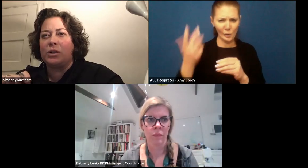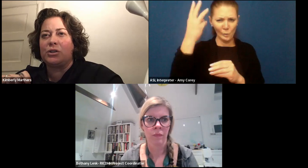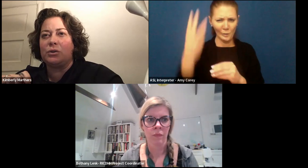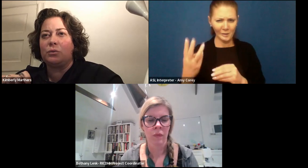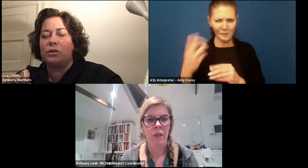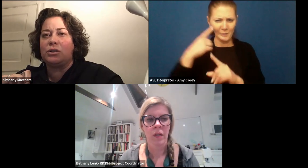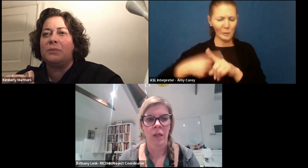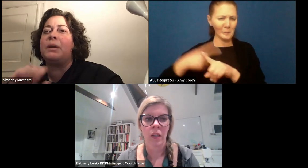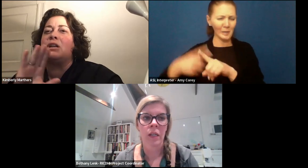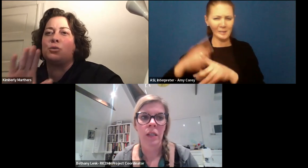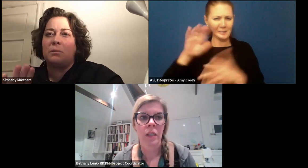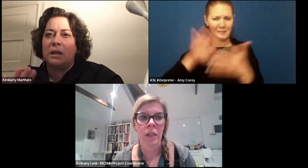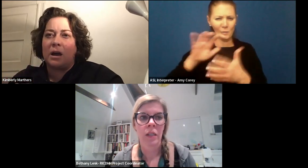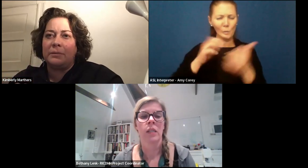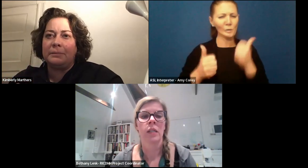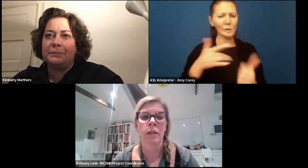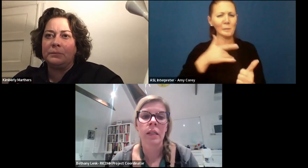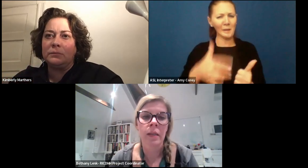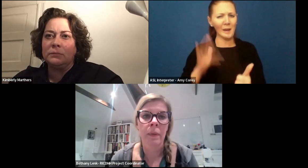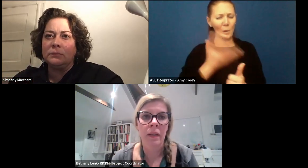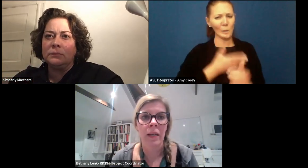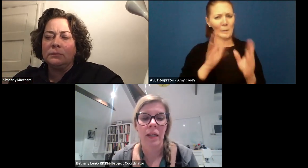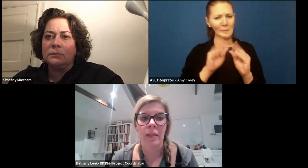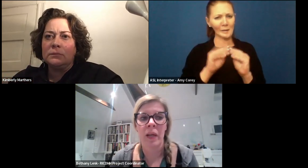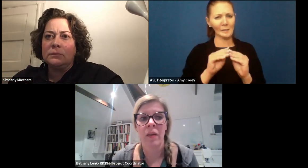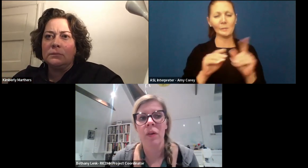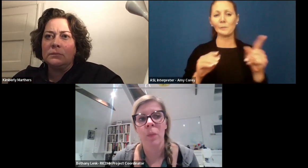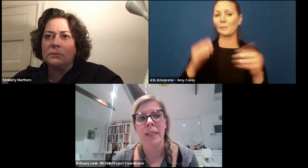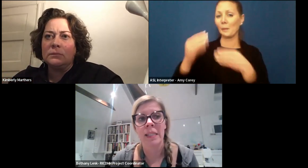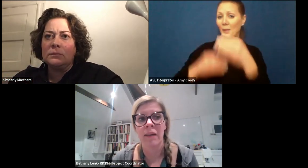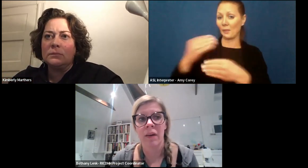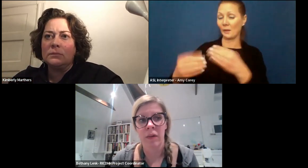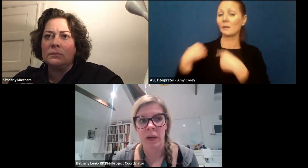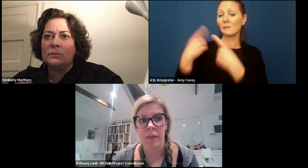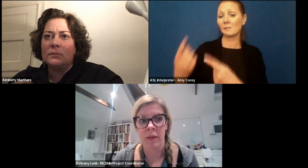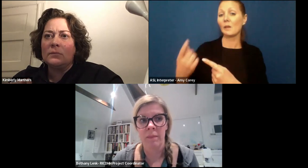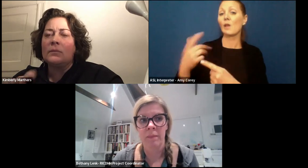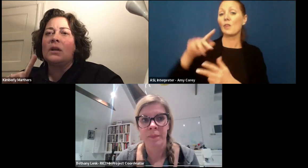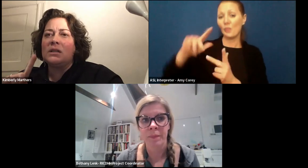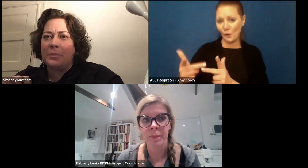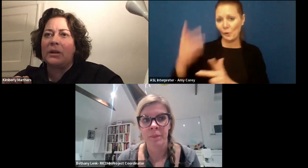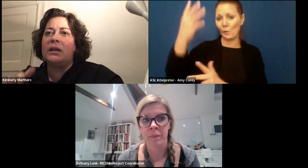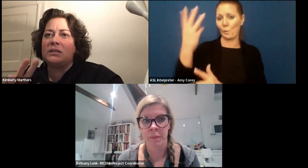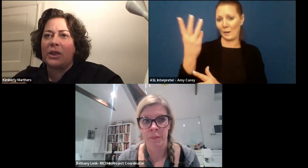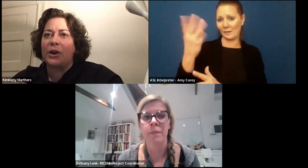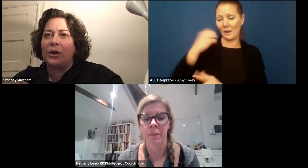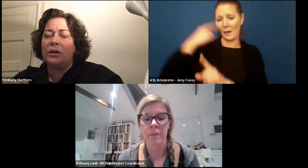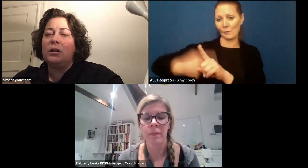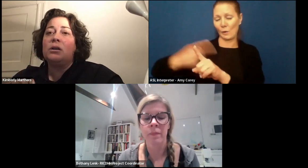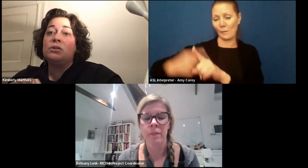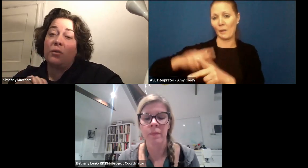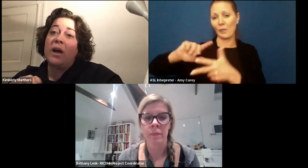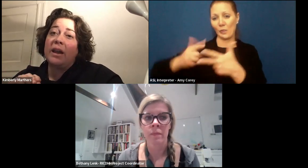month? Which typically do we meet on? Typically, it has been the third Wednesday of every month. Typically, it's the